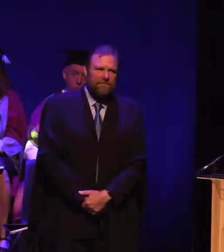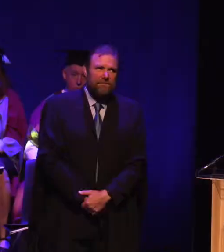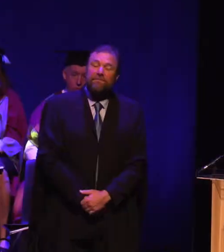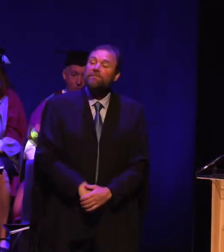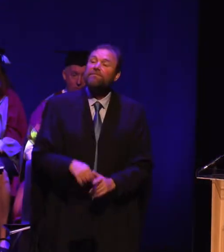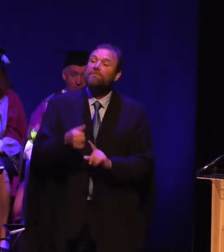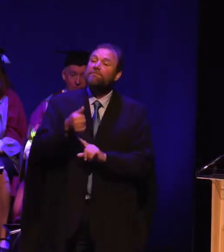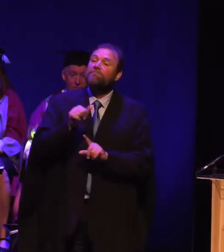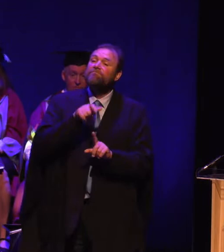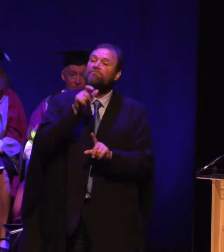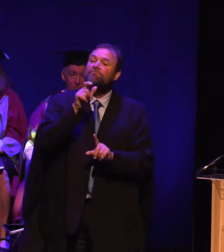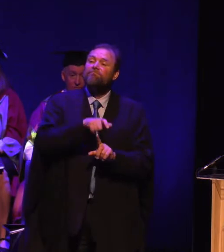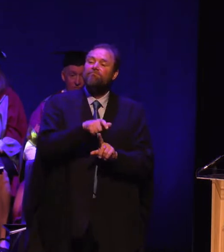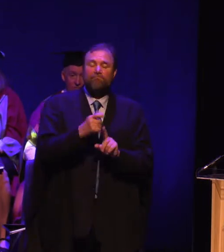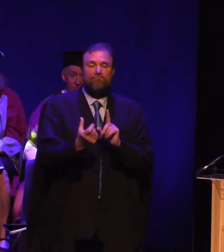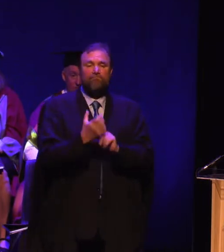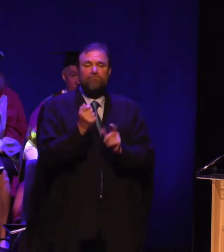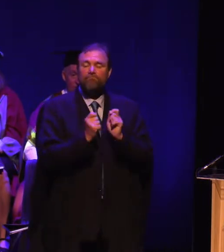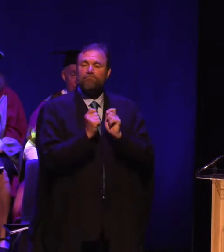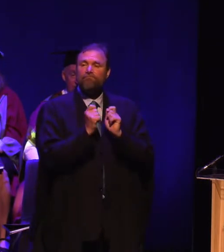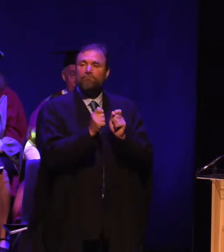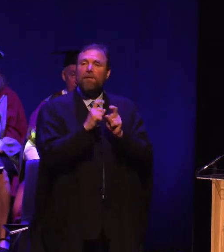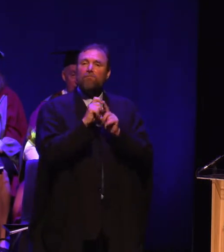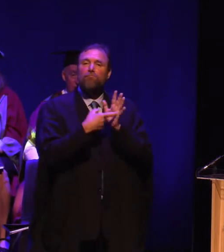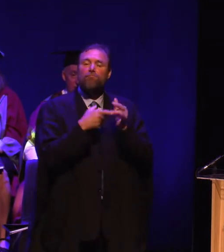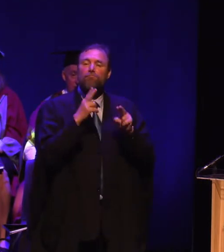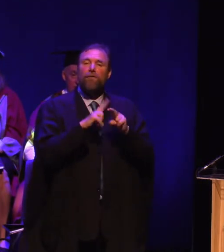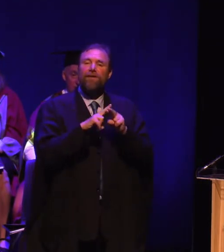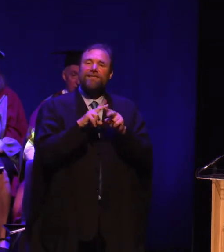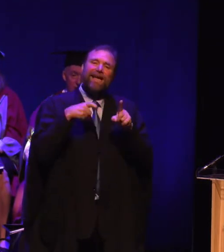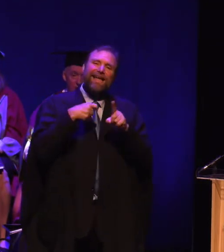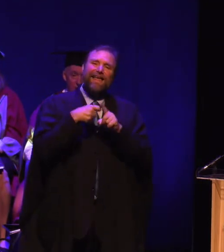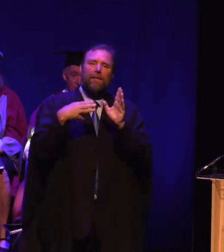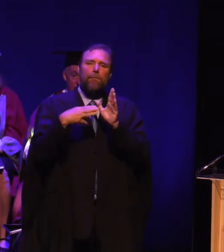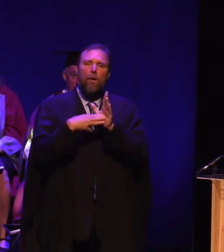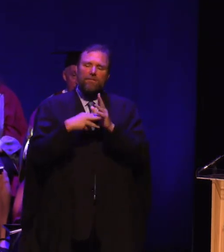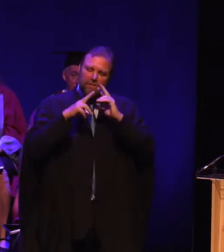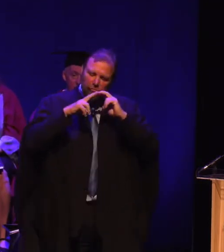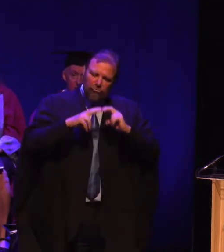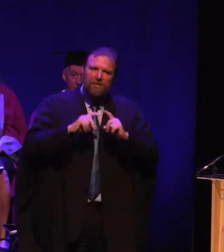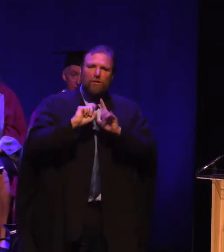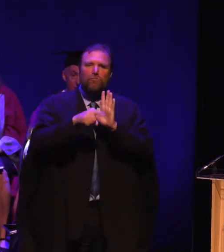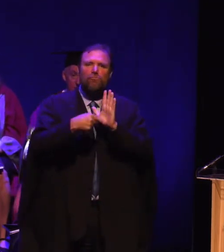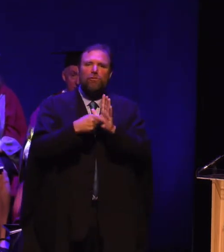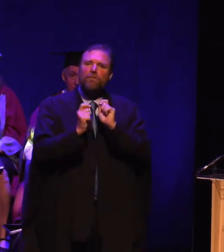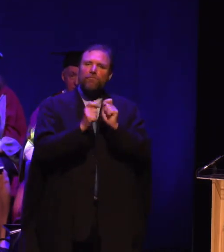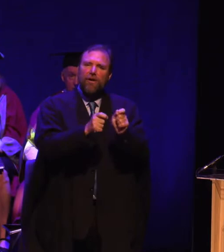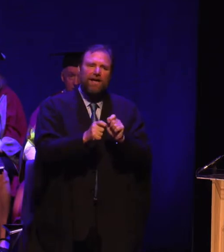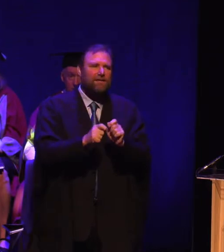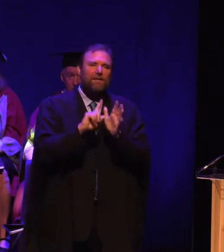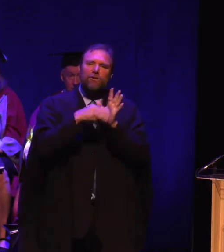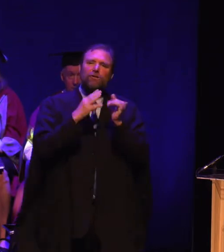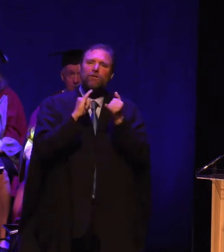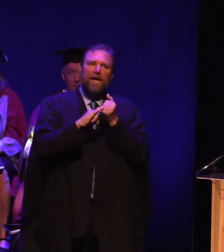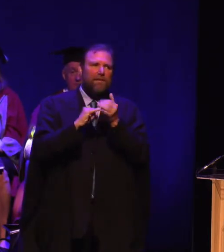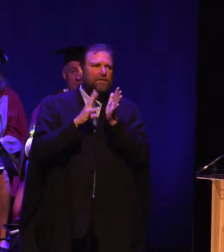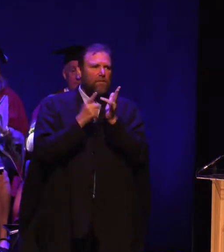The next student, who is the recipient of the Professor Keith Morris Research Project Poster Prize, James